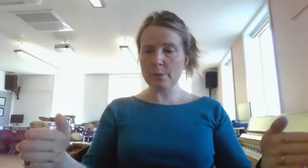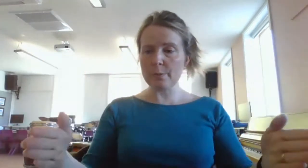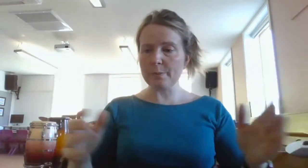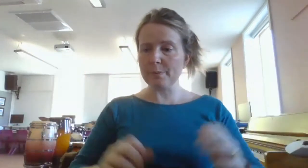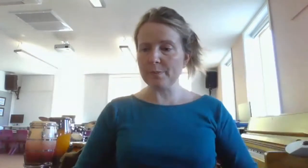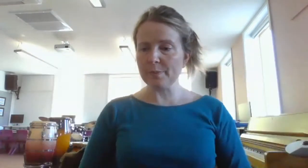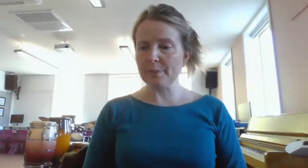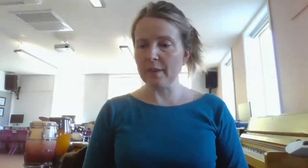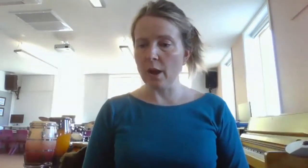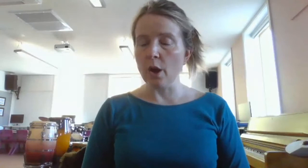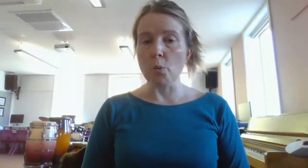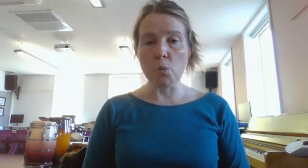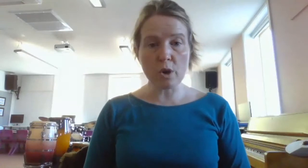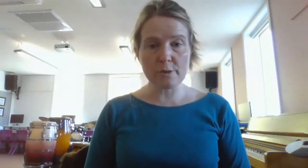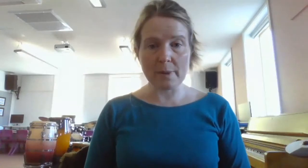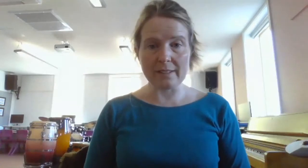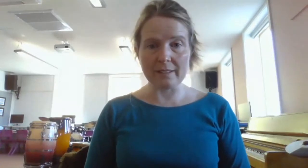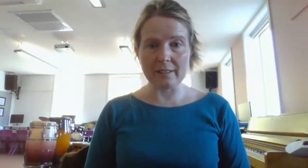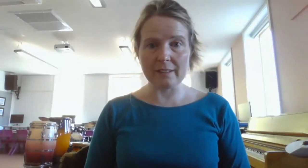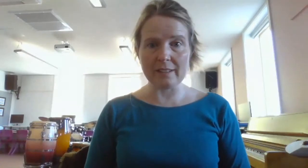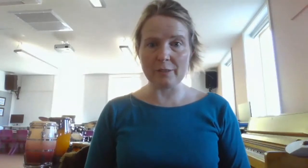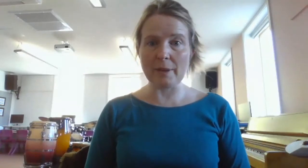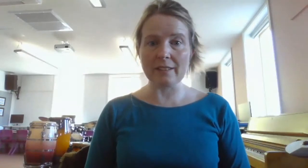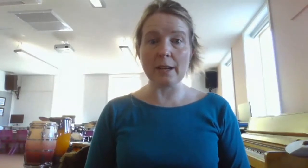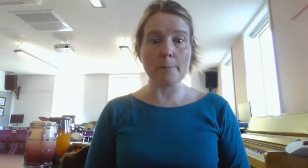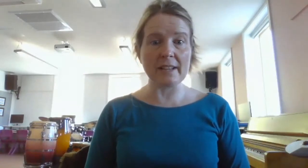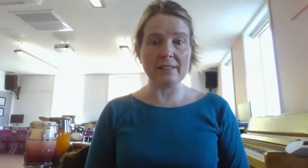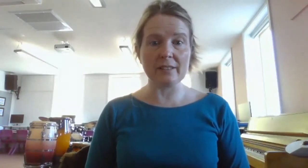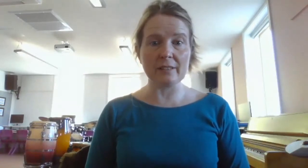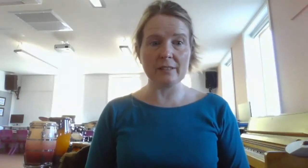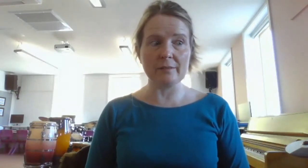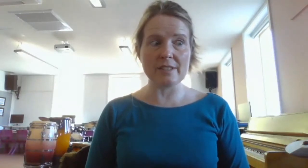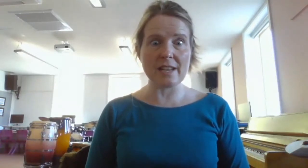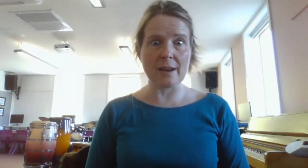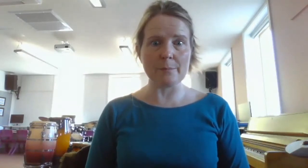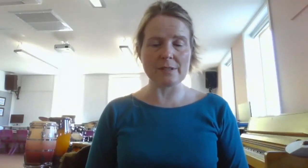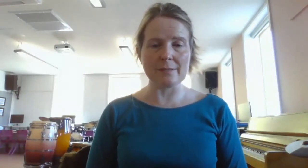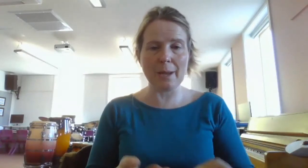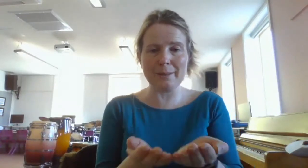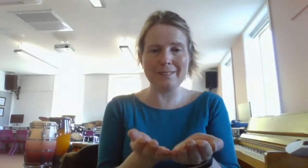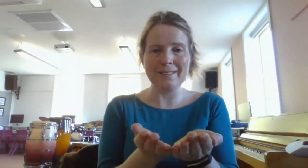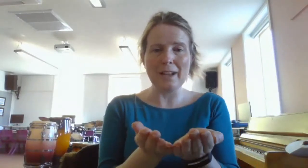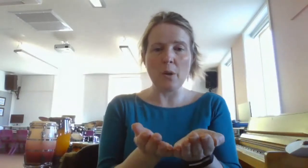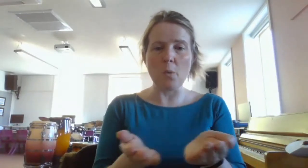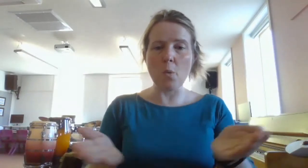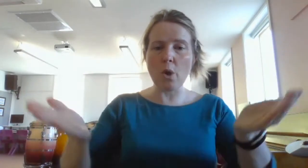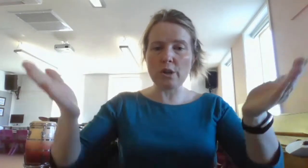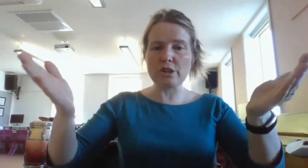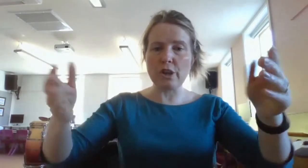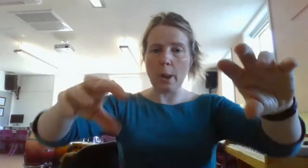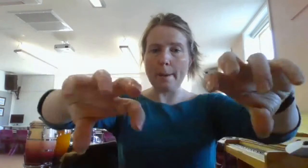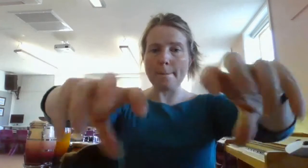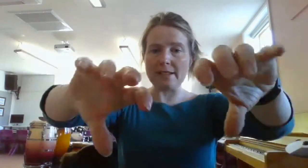table. Wash basin is basically a basin taps. Wash